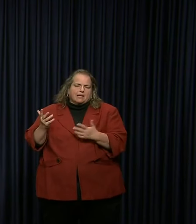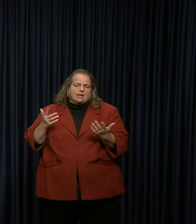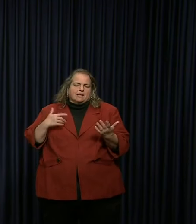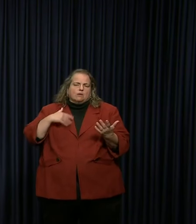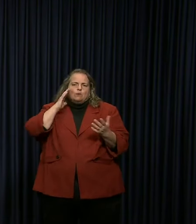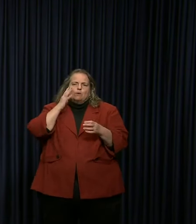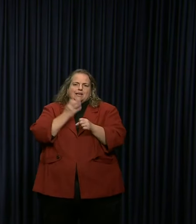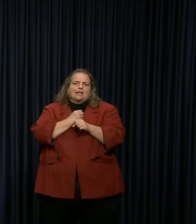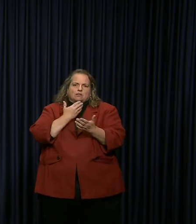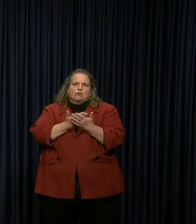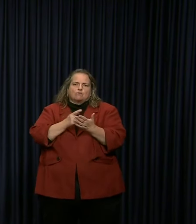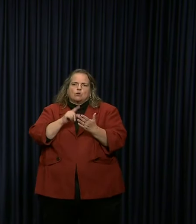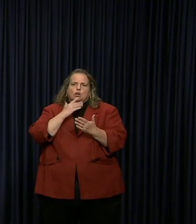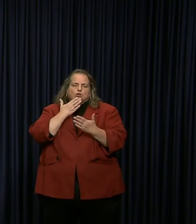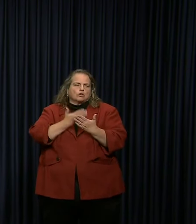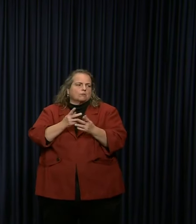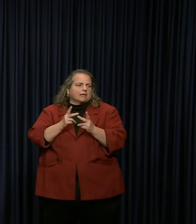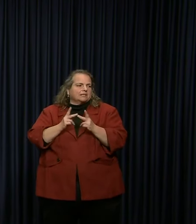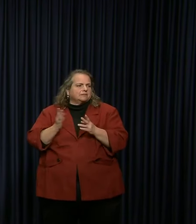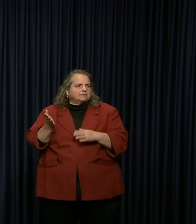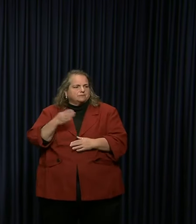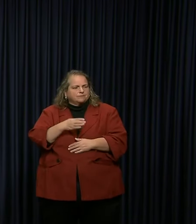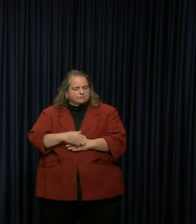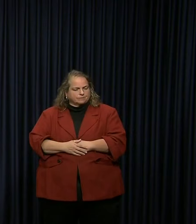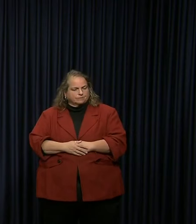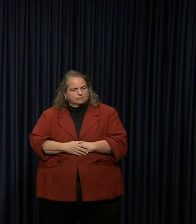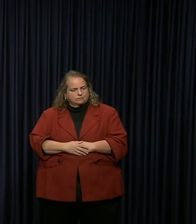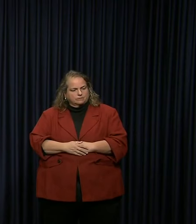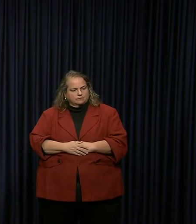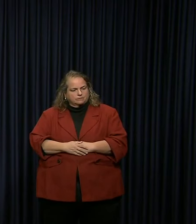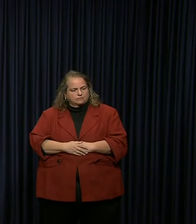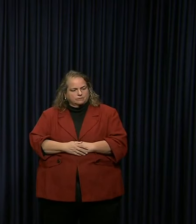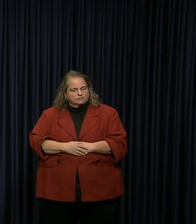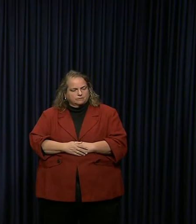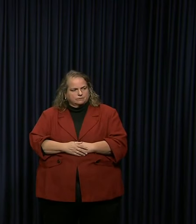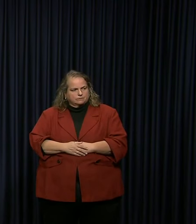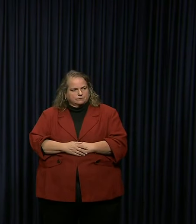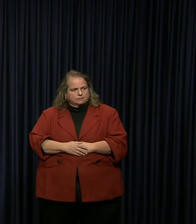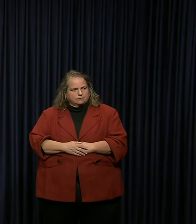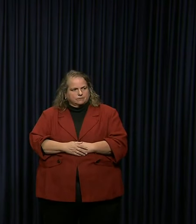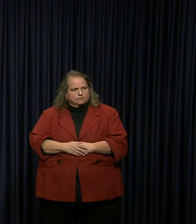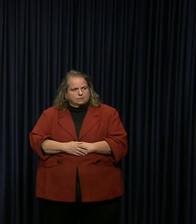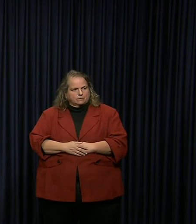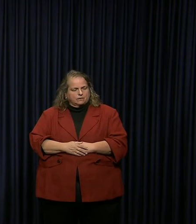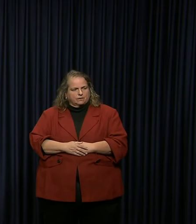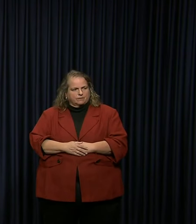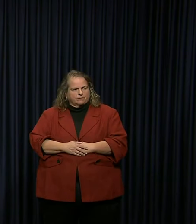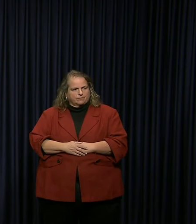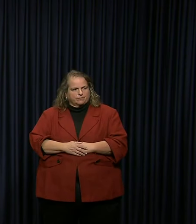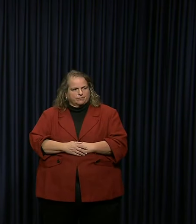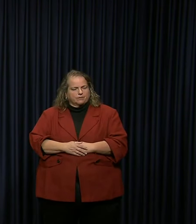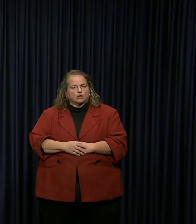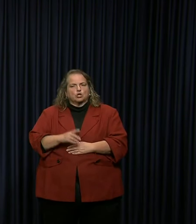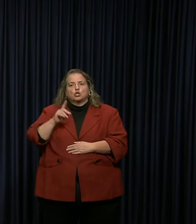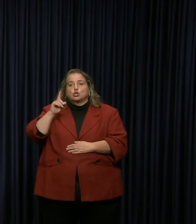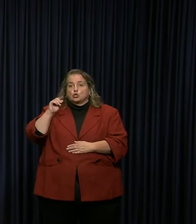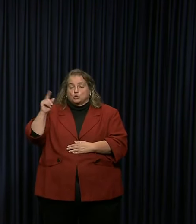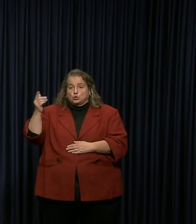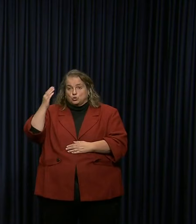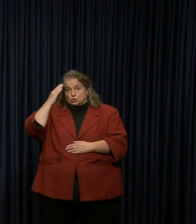place. Daniel. So, do you know how many people have been asked to quarantine after